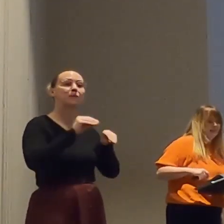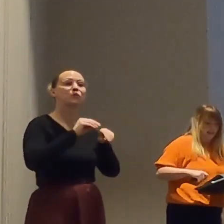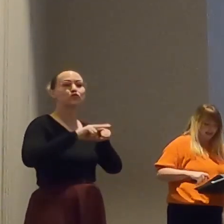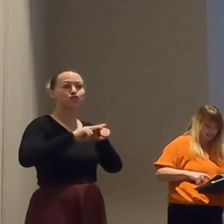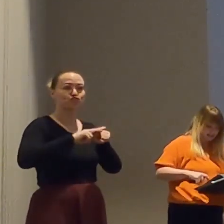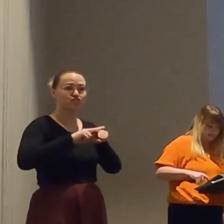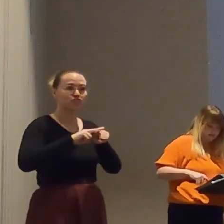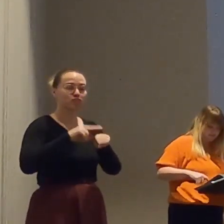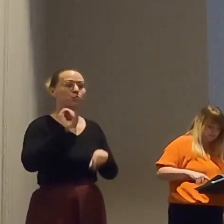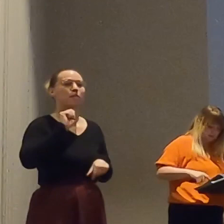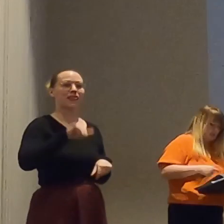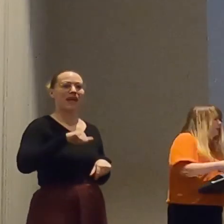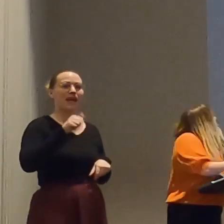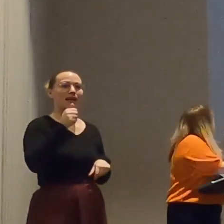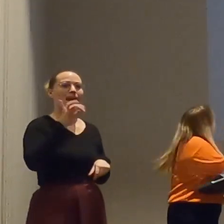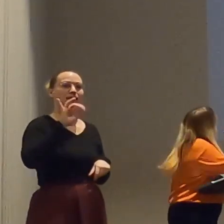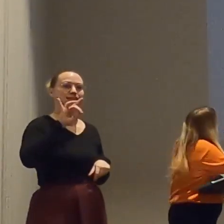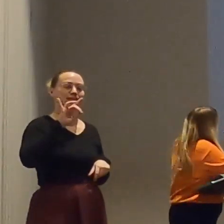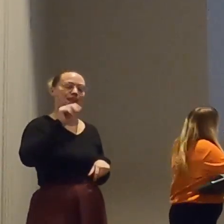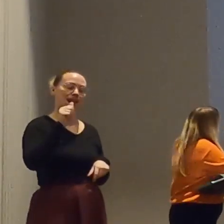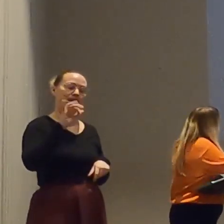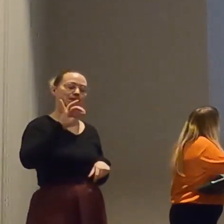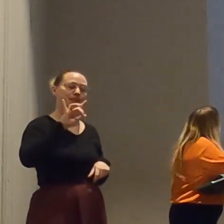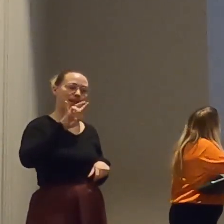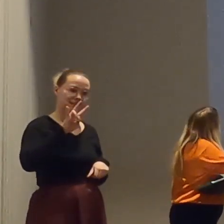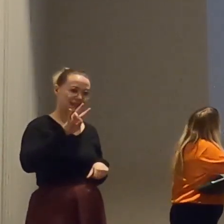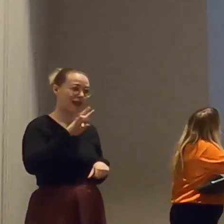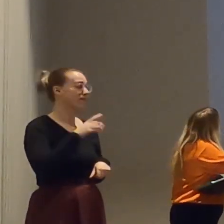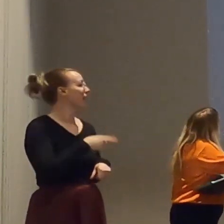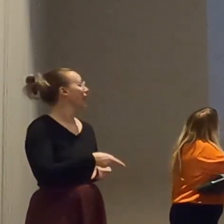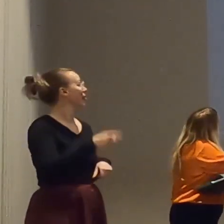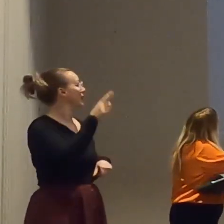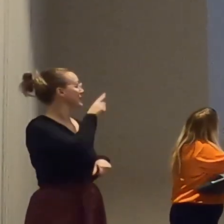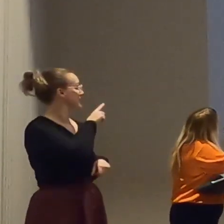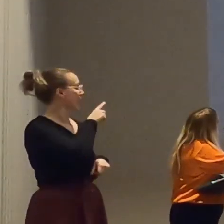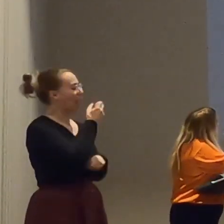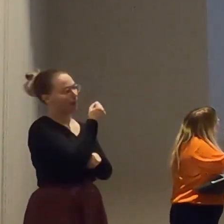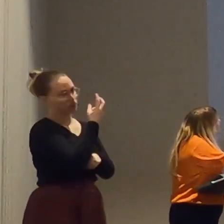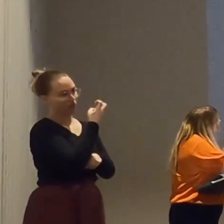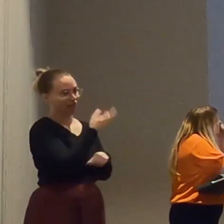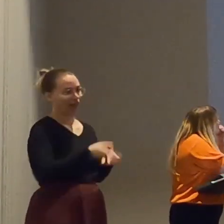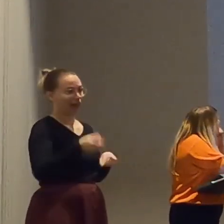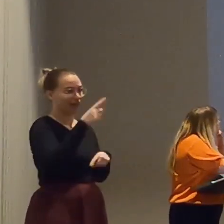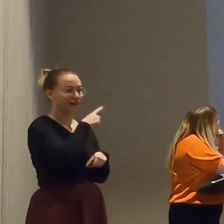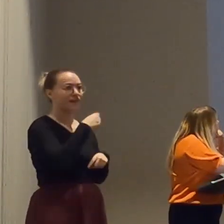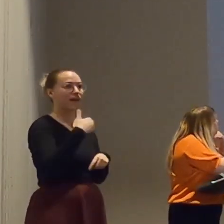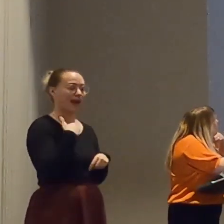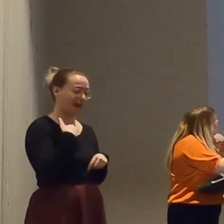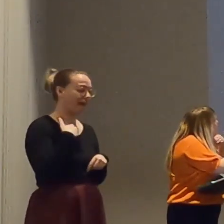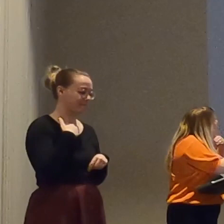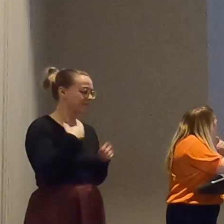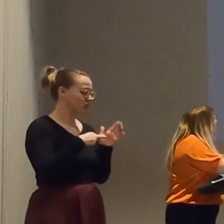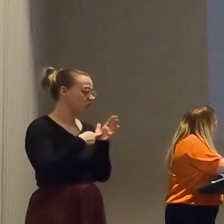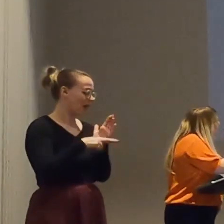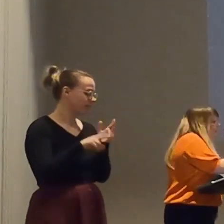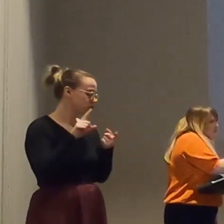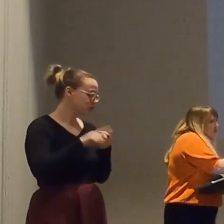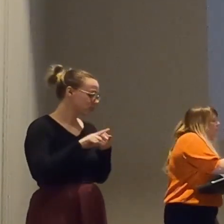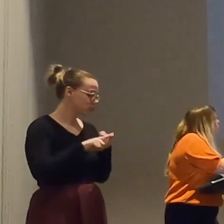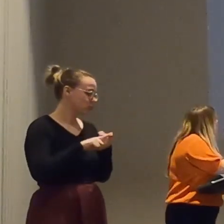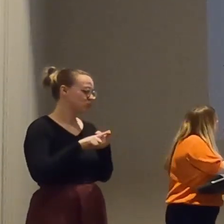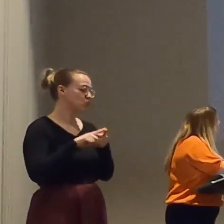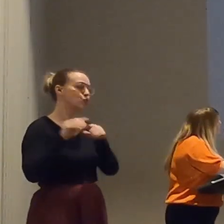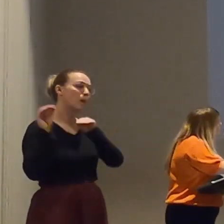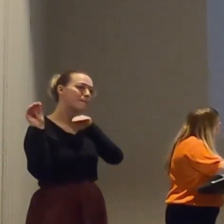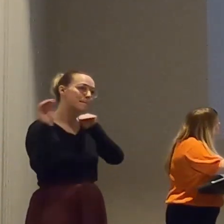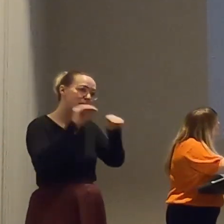in 1987. At the top here, near 12 o'clock, we have some references to